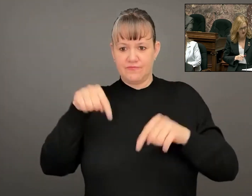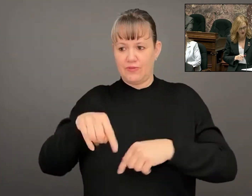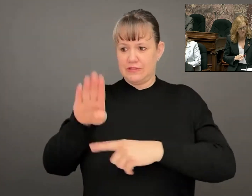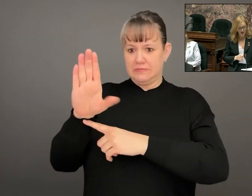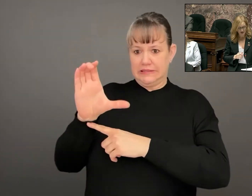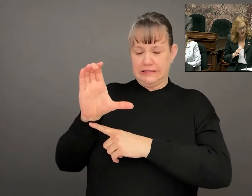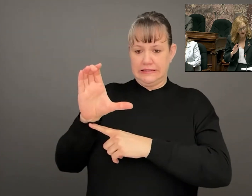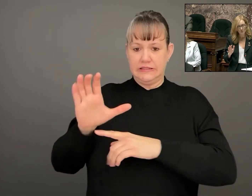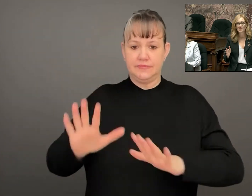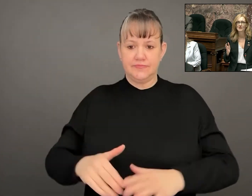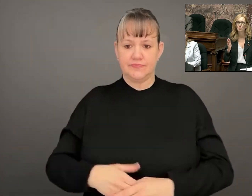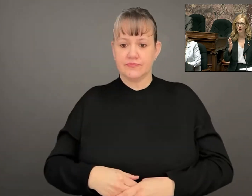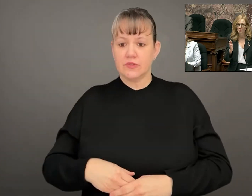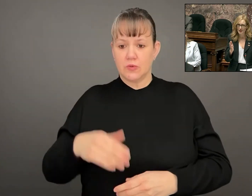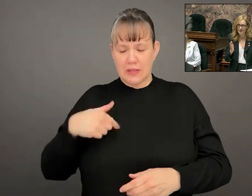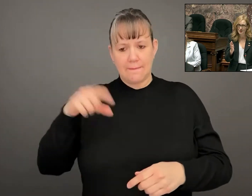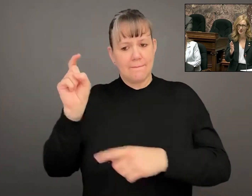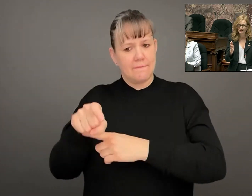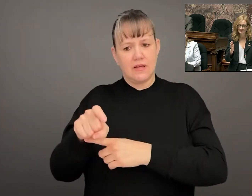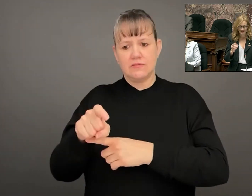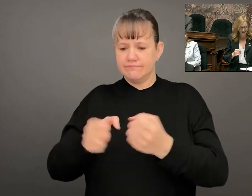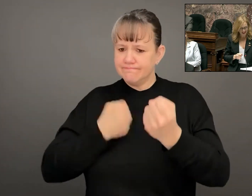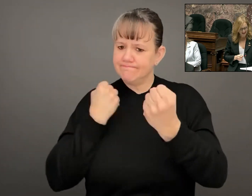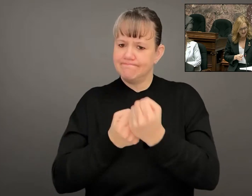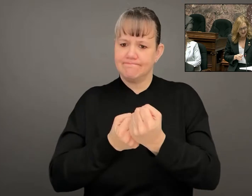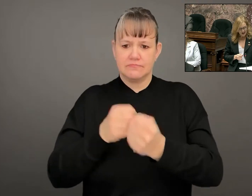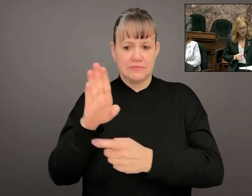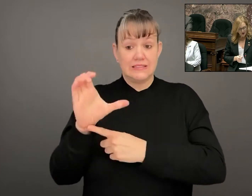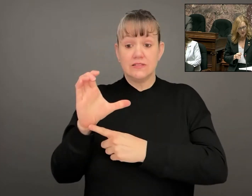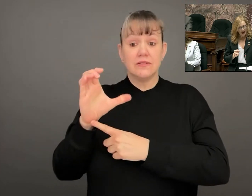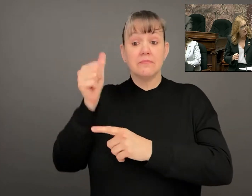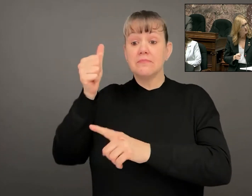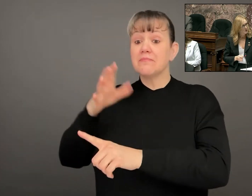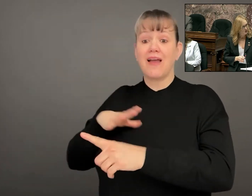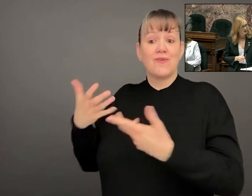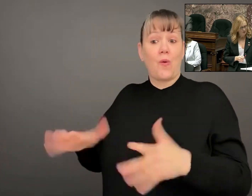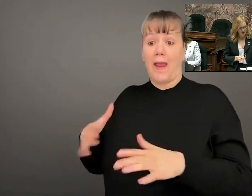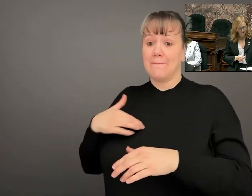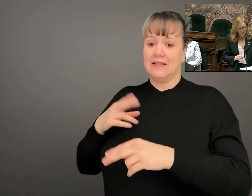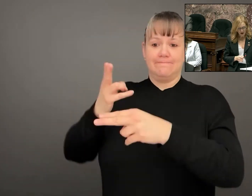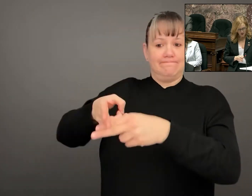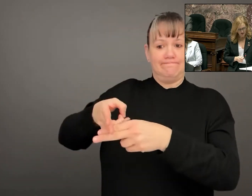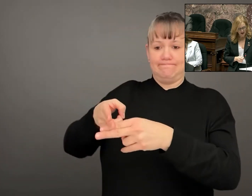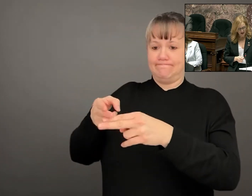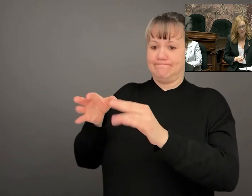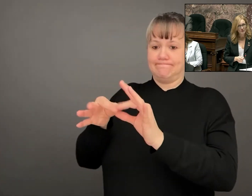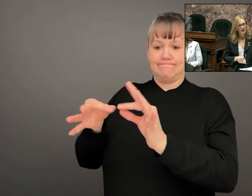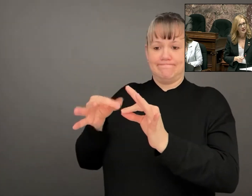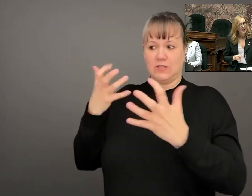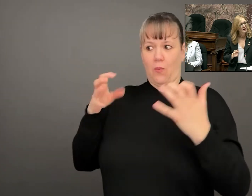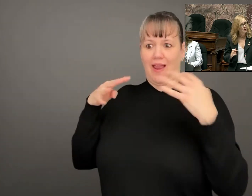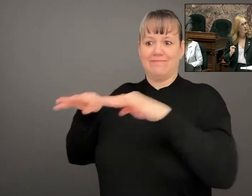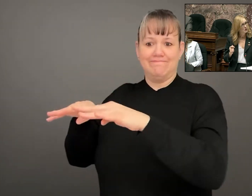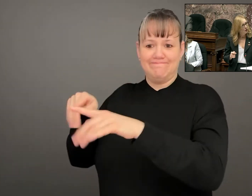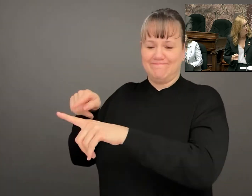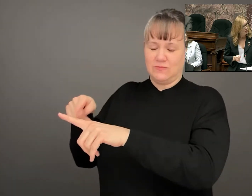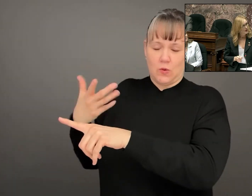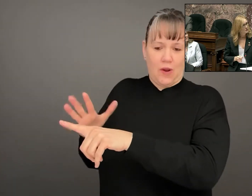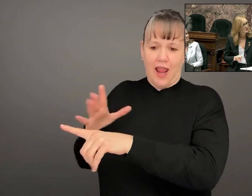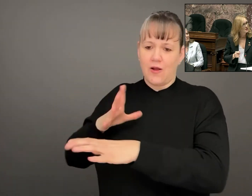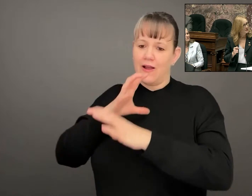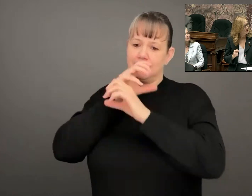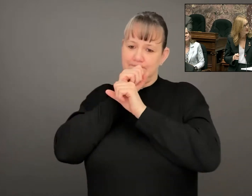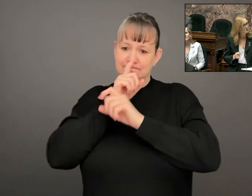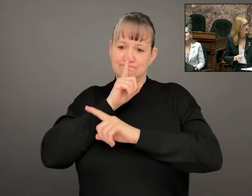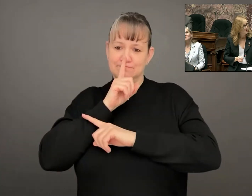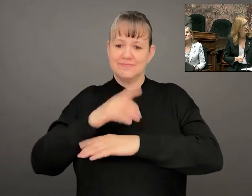its leadership. And this gentleman doesn't want recognition. But on behalf of British Columbia, I want to thank him and encourage all